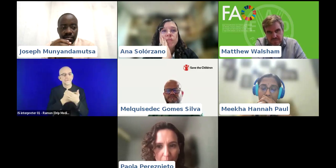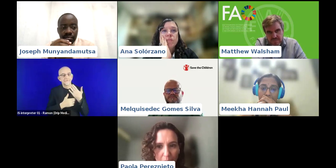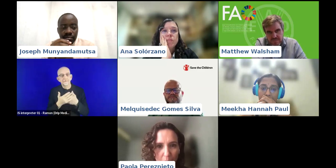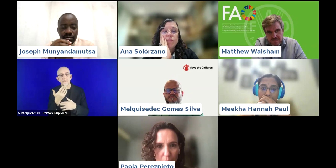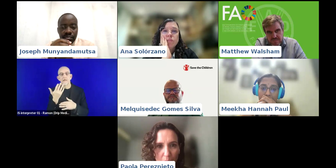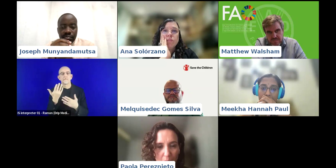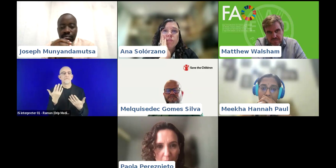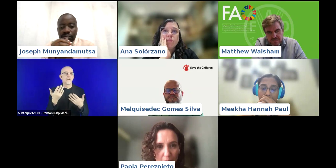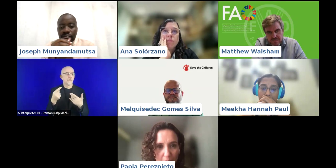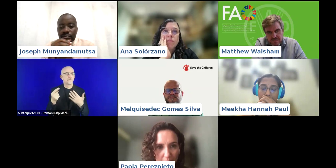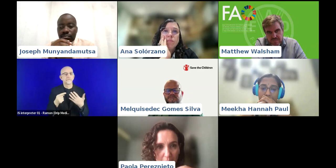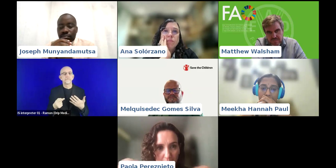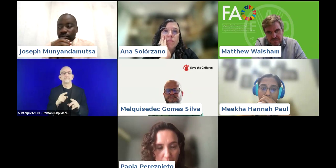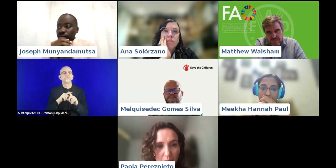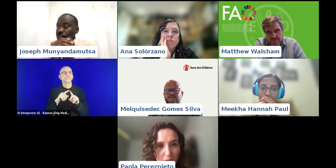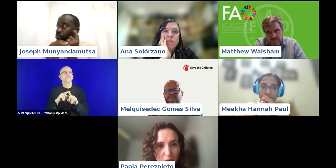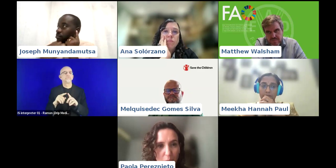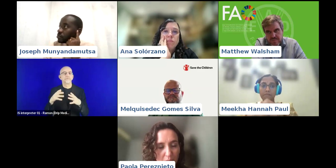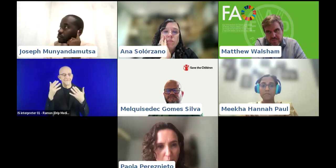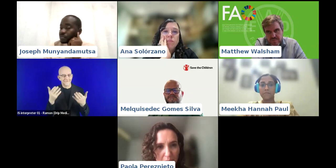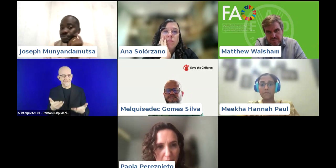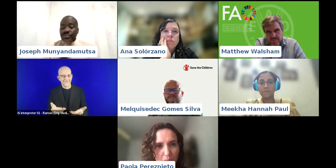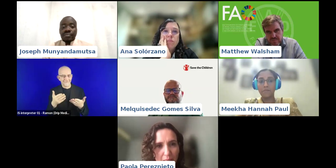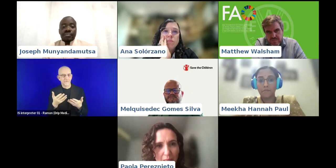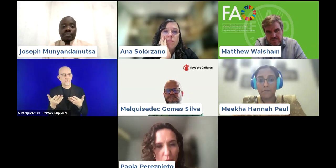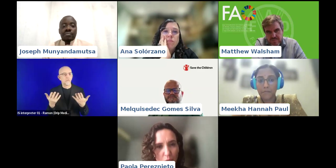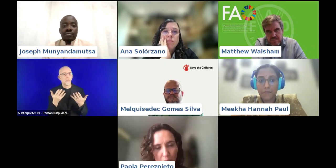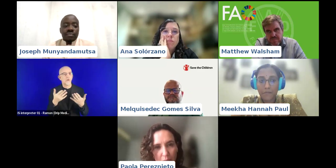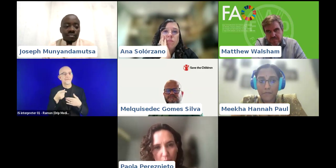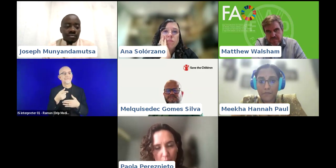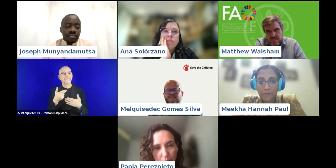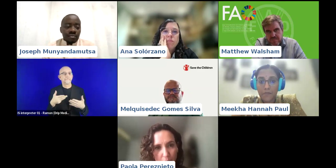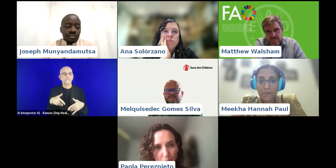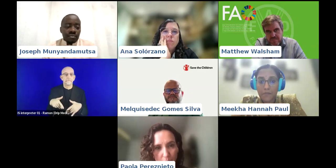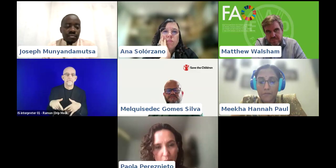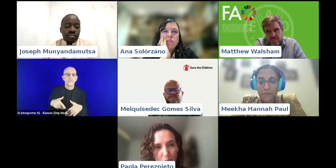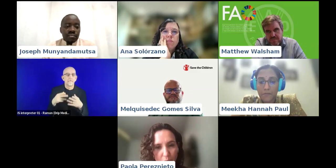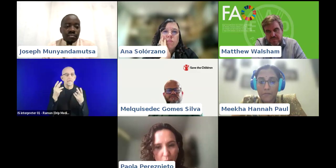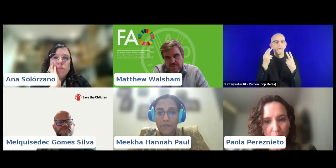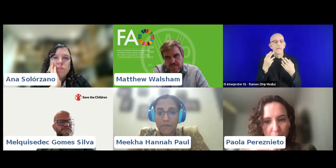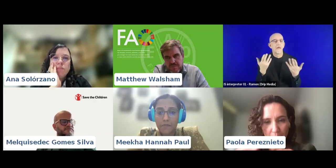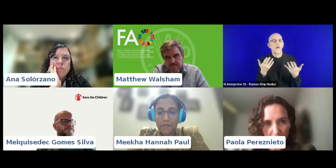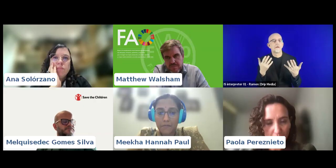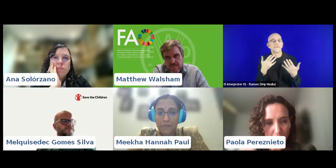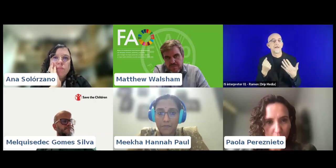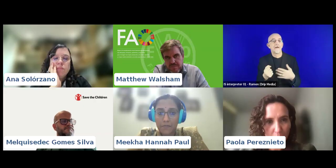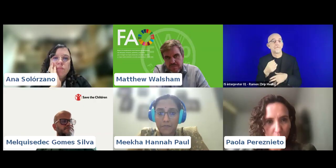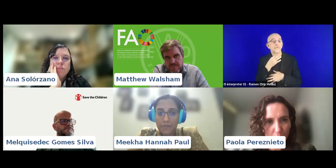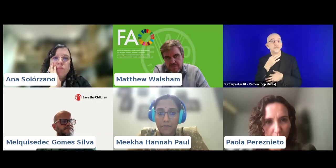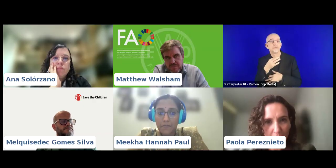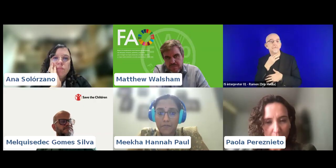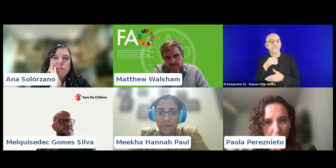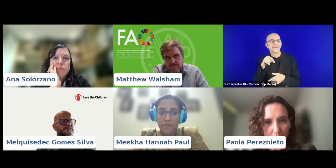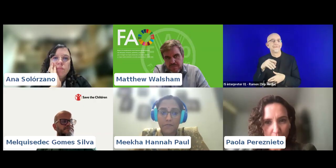points around this relevance of participation. But I think also what we saw from case studies, but